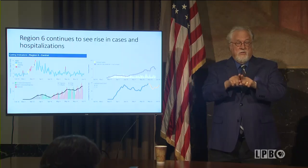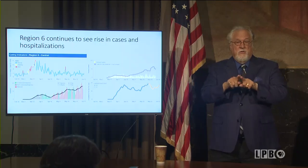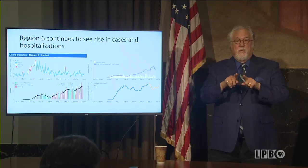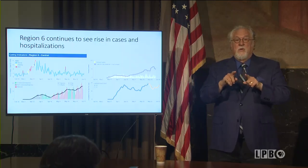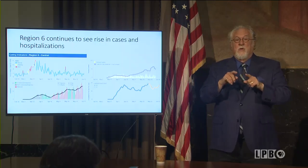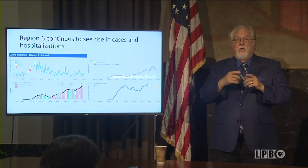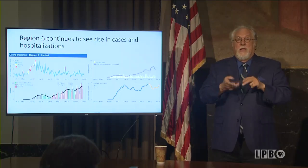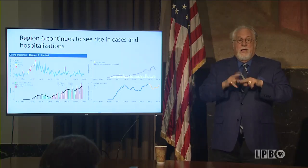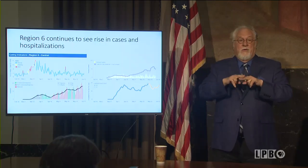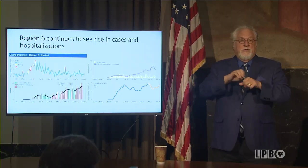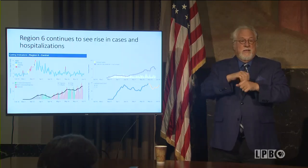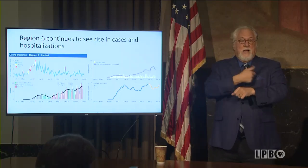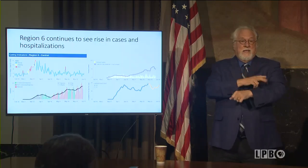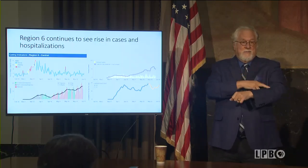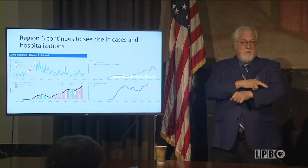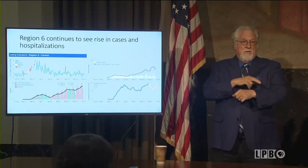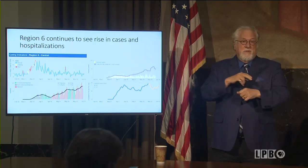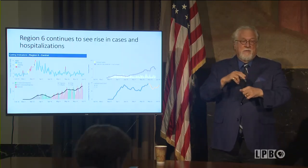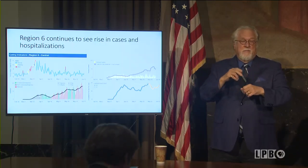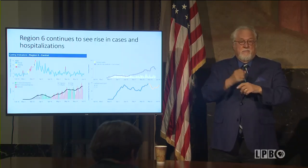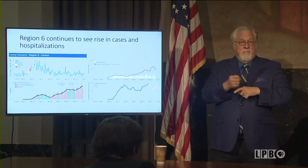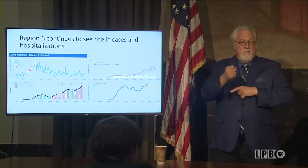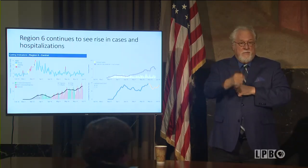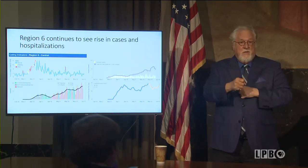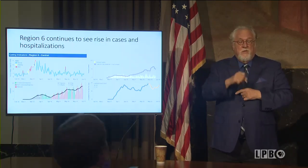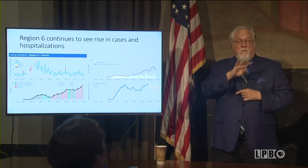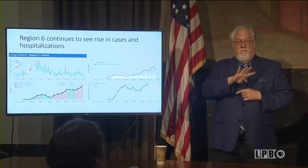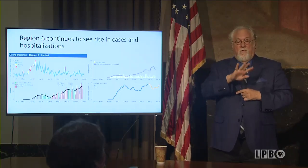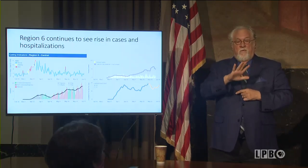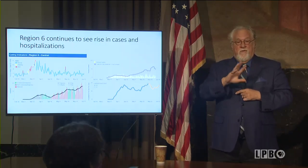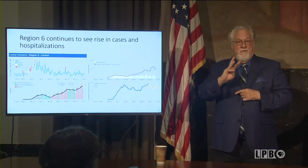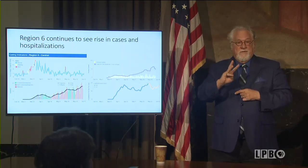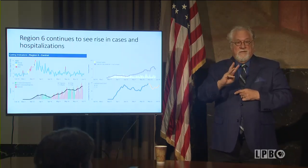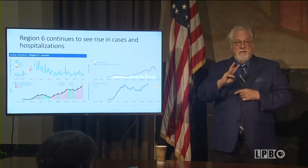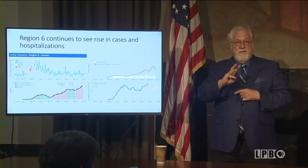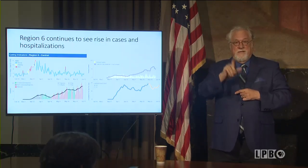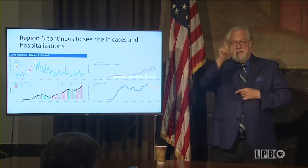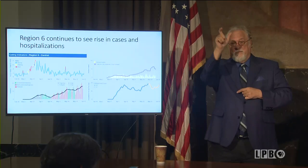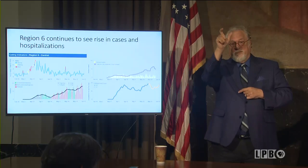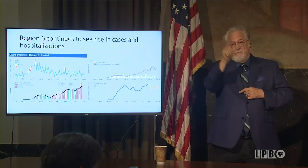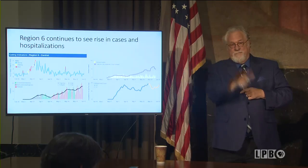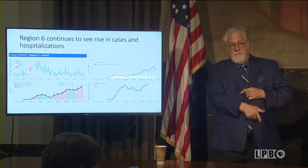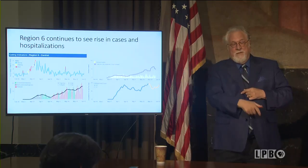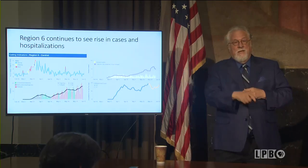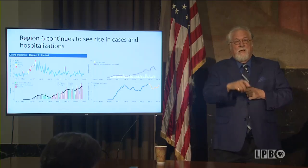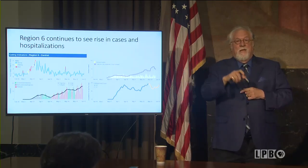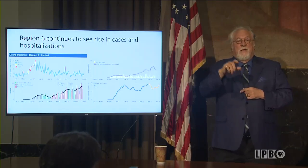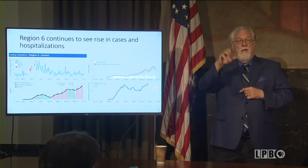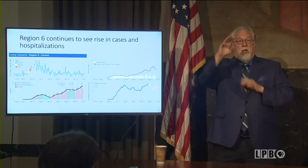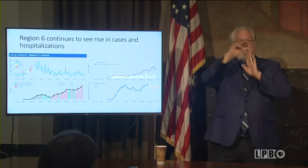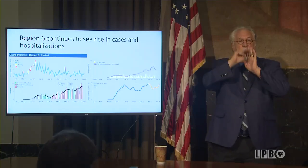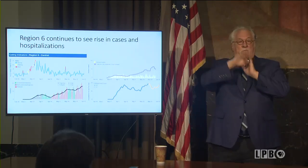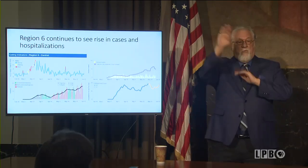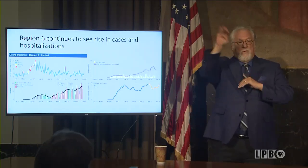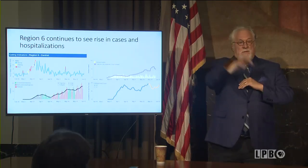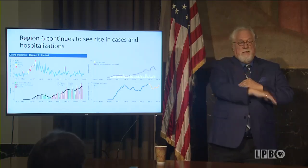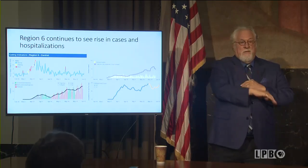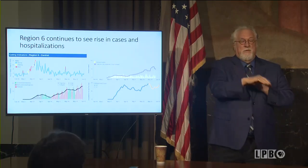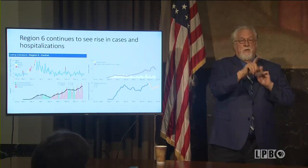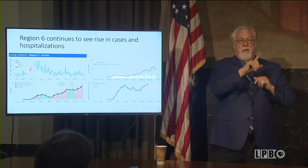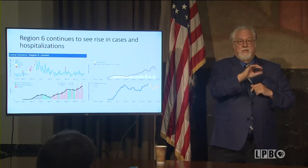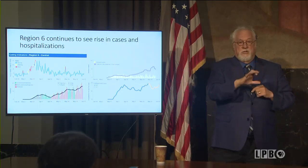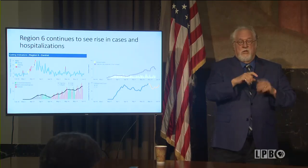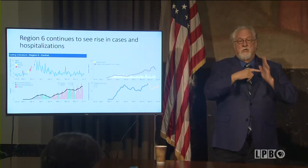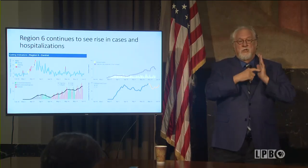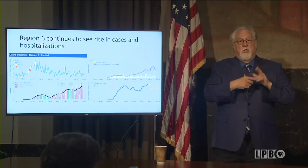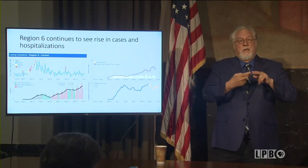in hospitalizations overall. So that gives us regions 4, 5, and 6, really the diagonal swath in the middle of the state, showing